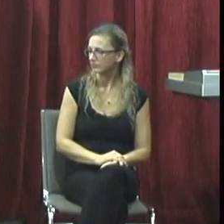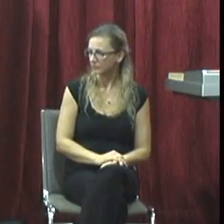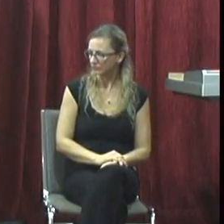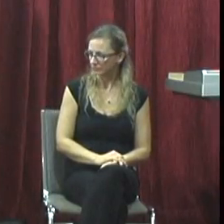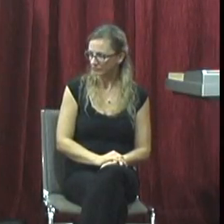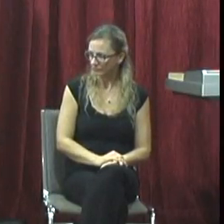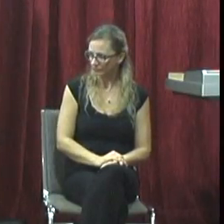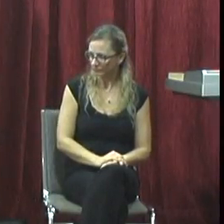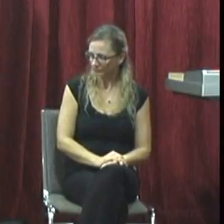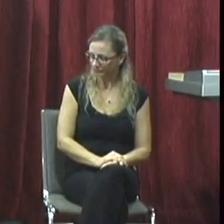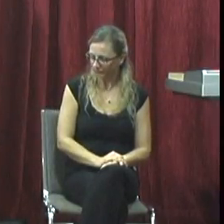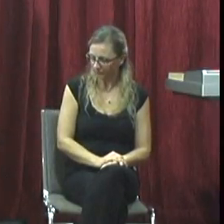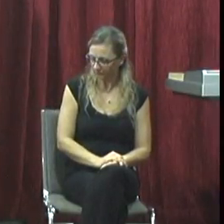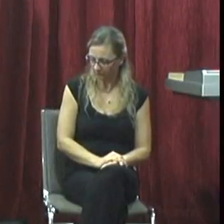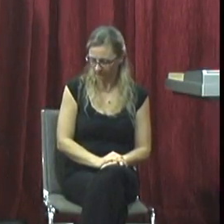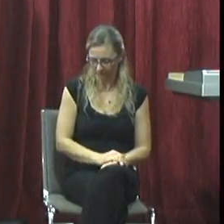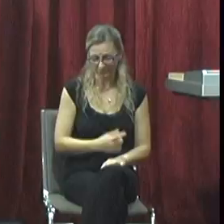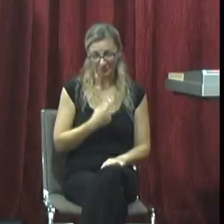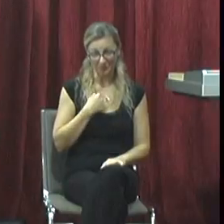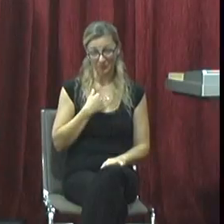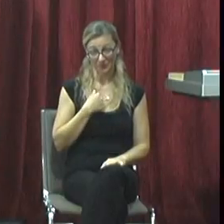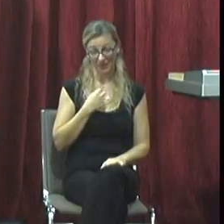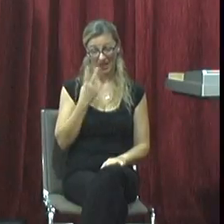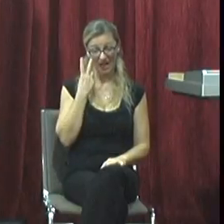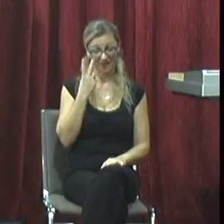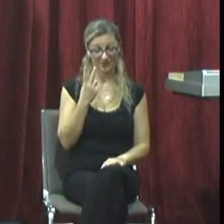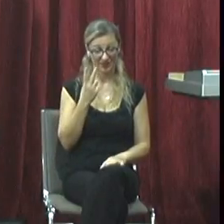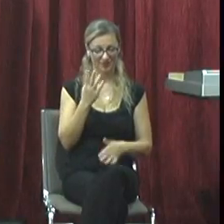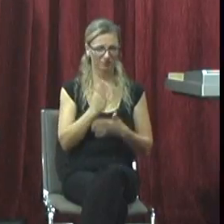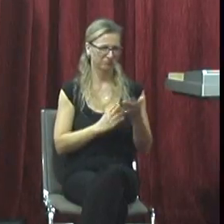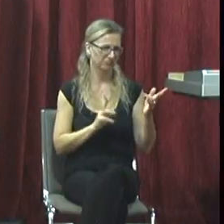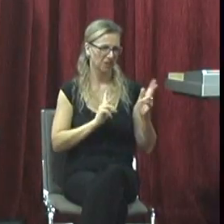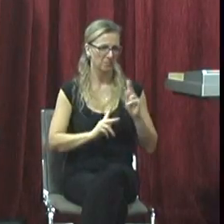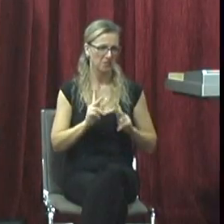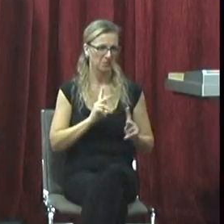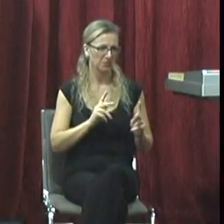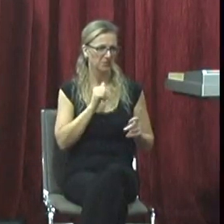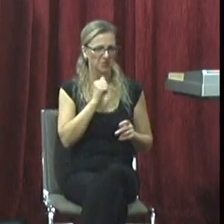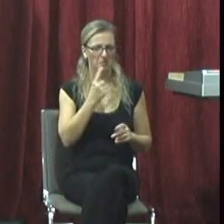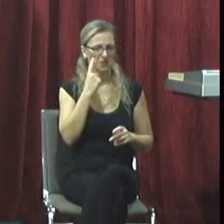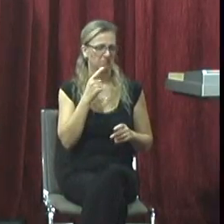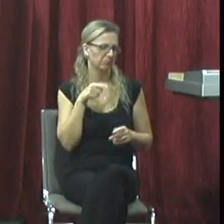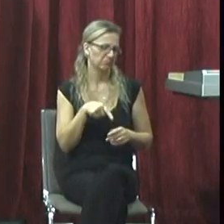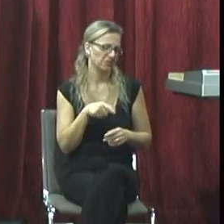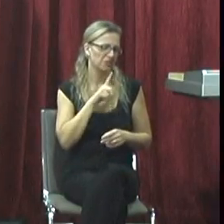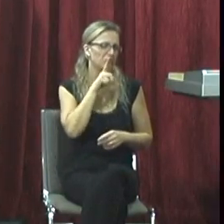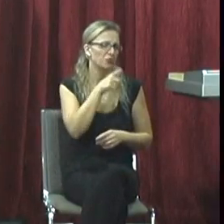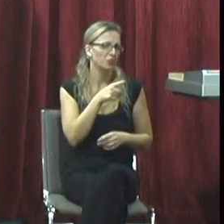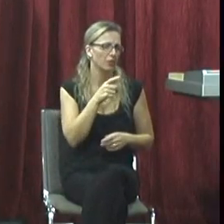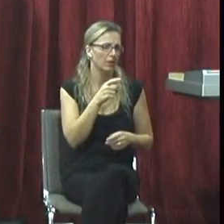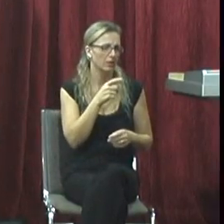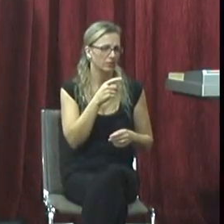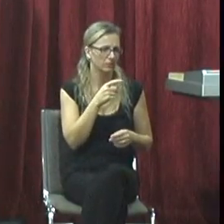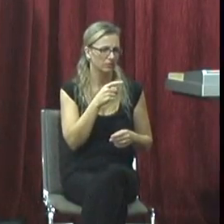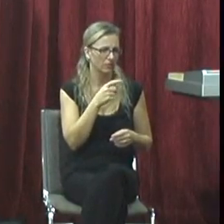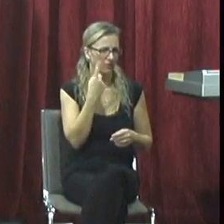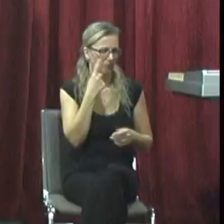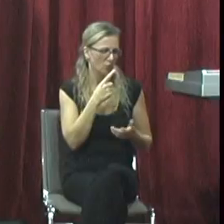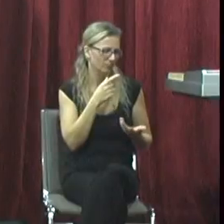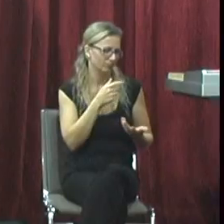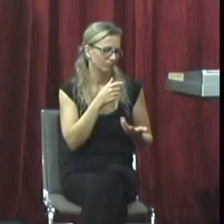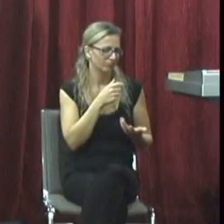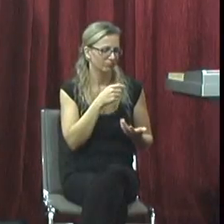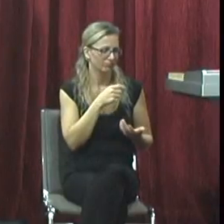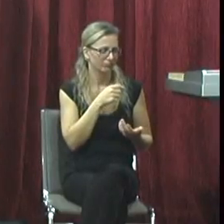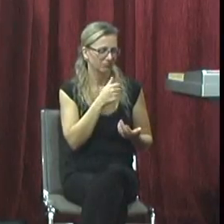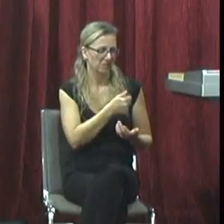Now, I've encountered that some believers don't believe this holds for believers in Yeshua. They believe that because God's